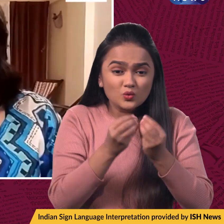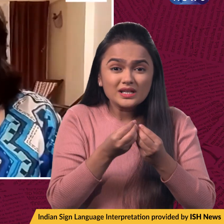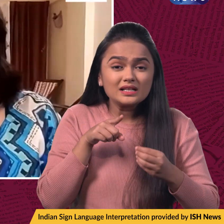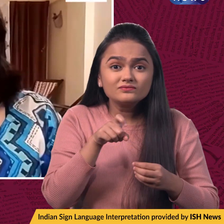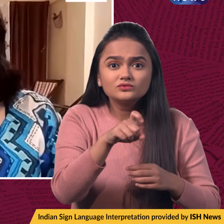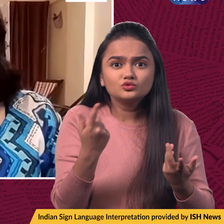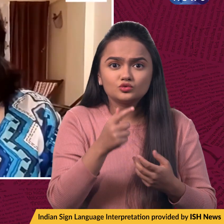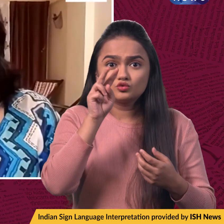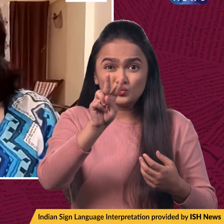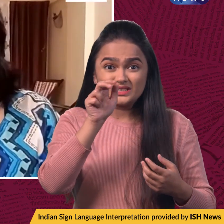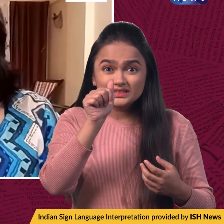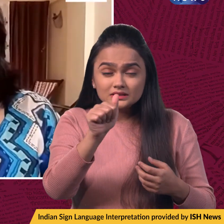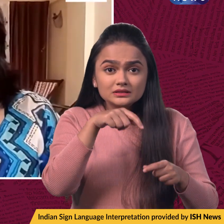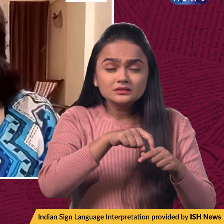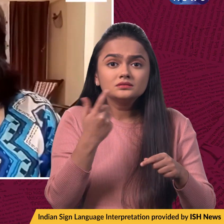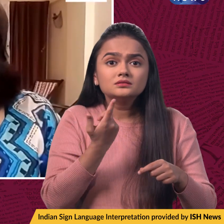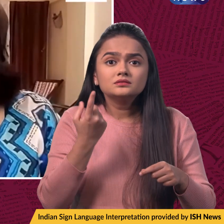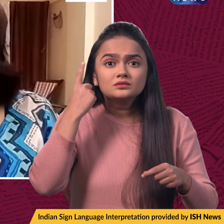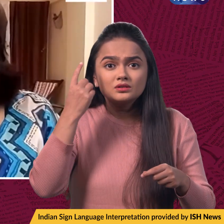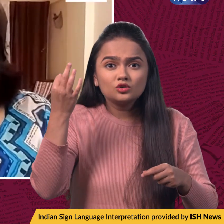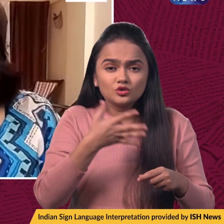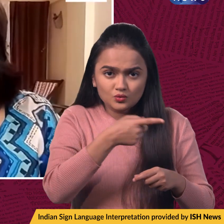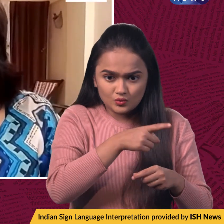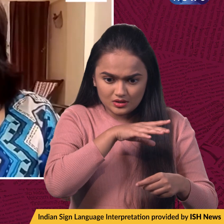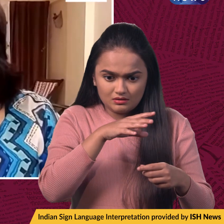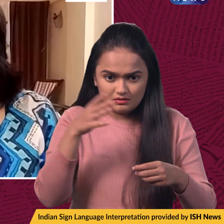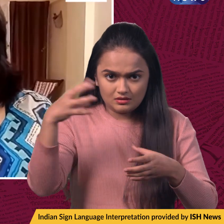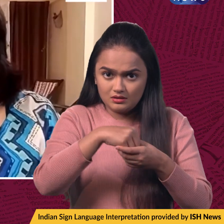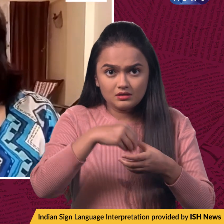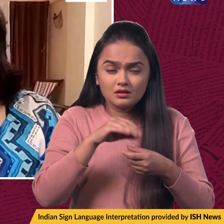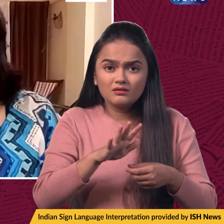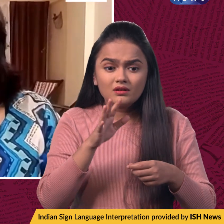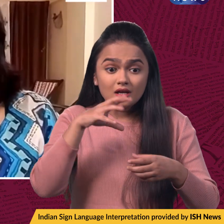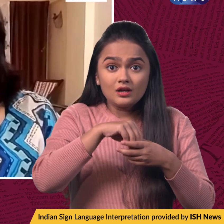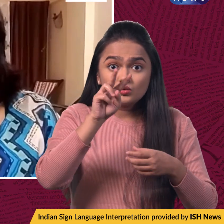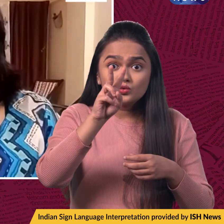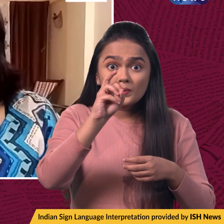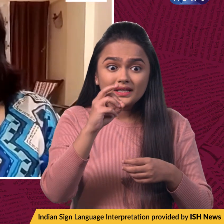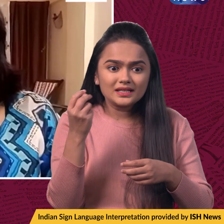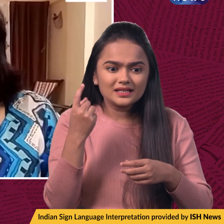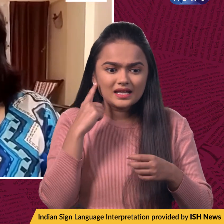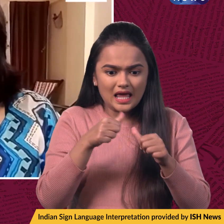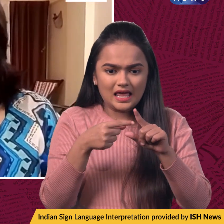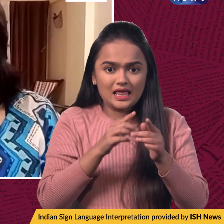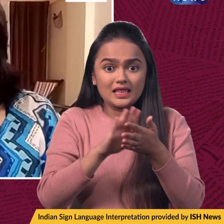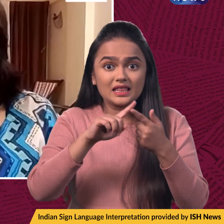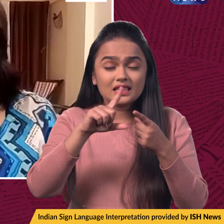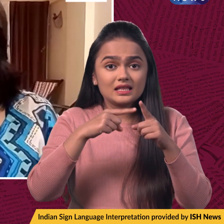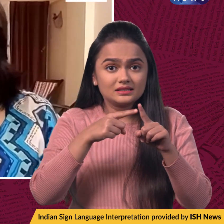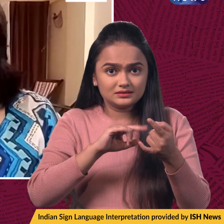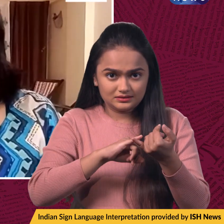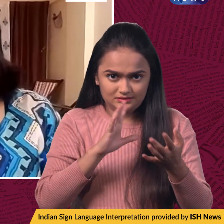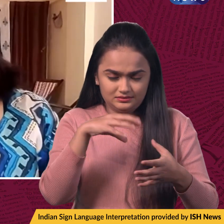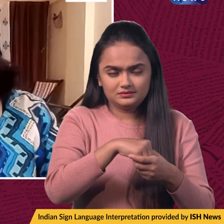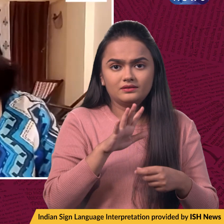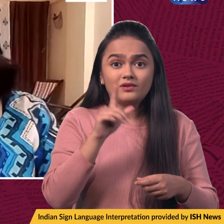total infections, 26 were among new airport arrivals, including 20 athletes or team